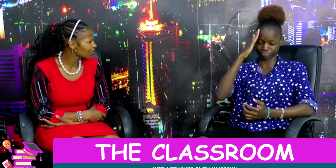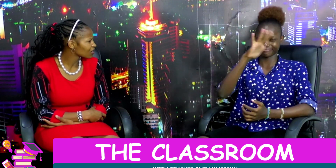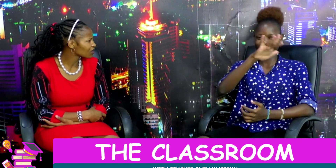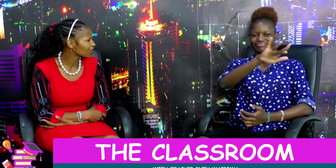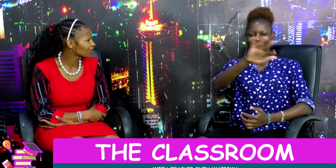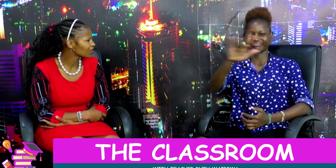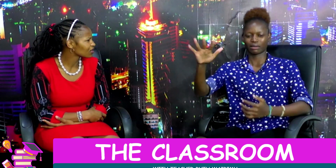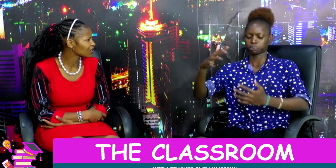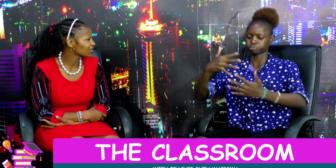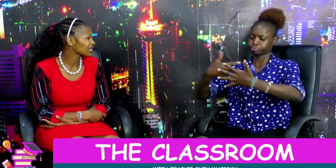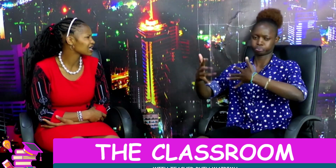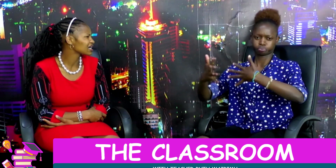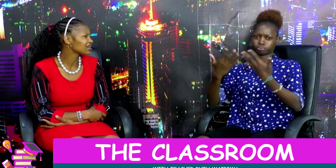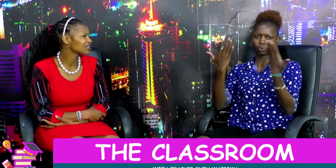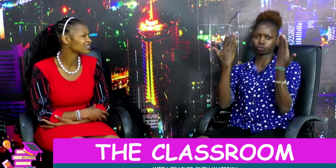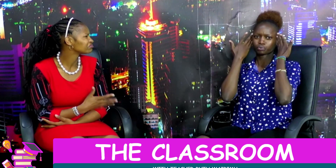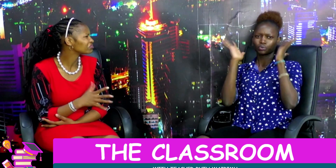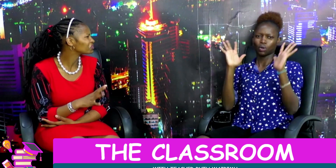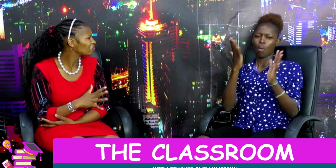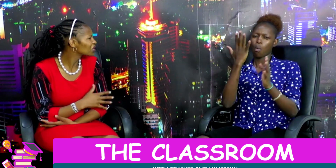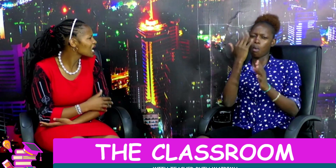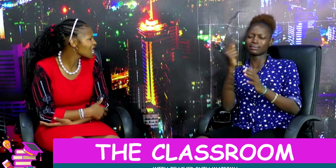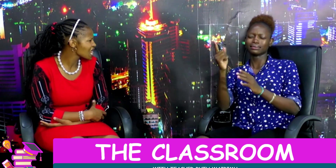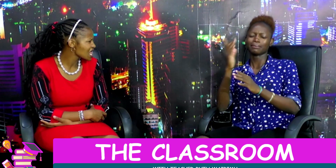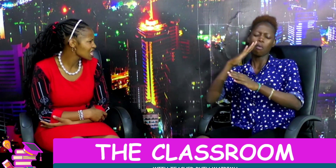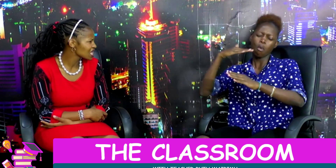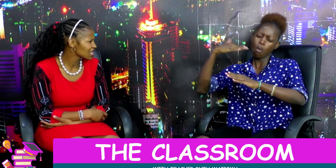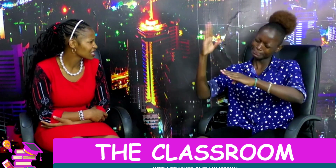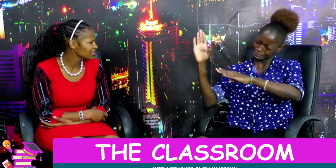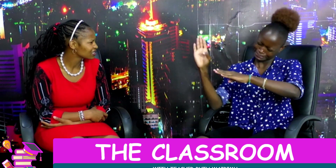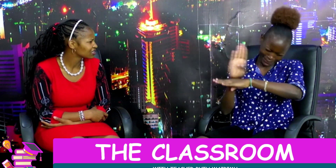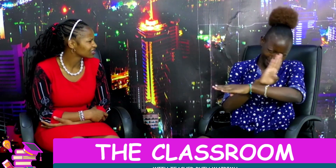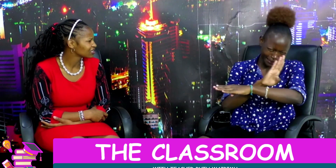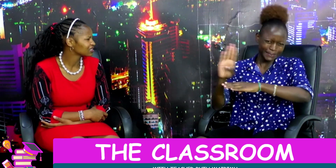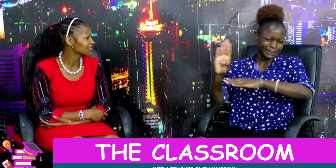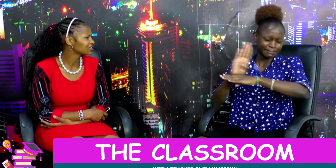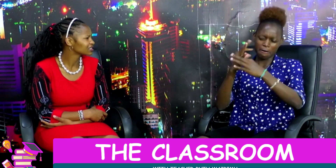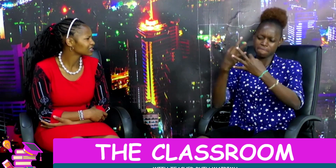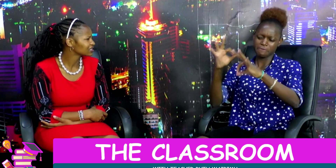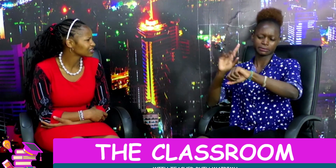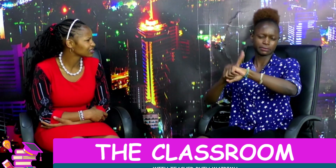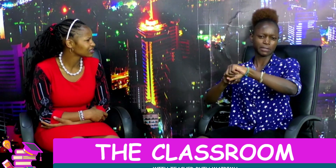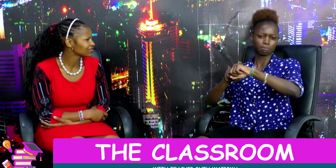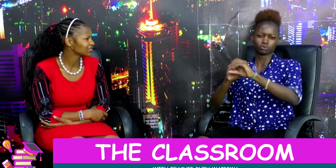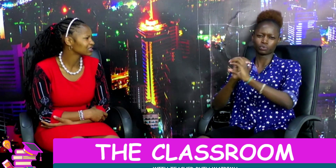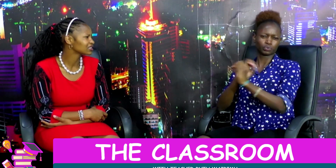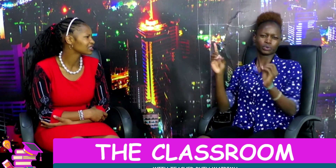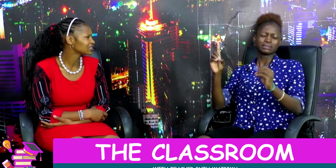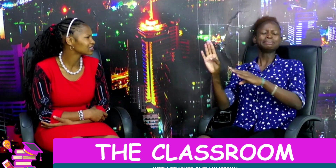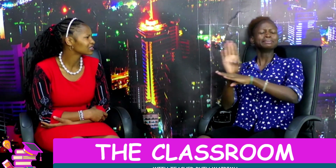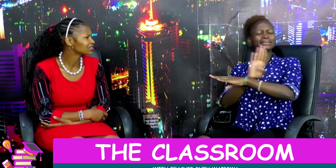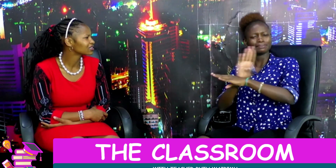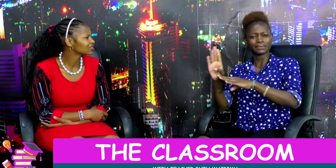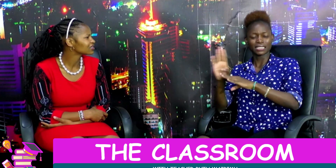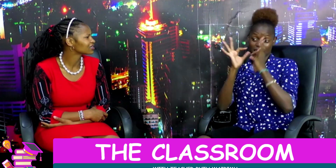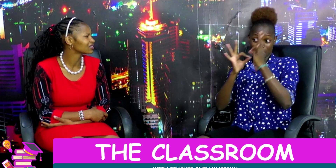school. And my mother knows how to finger spell, but signing is